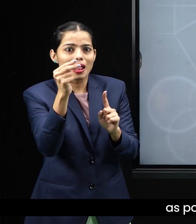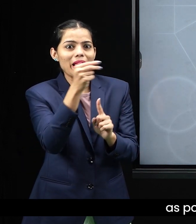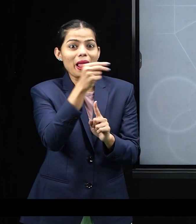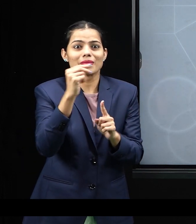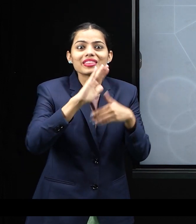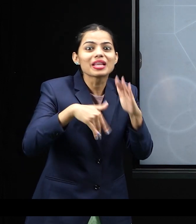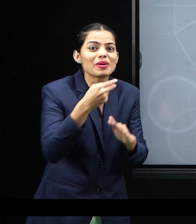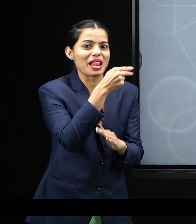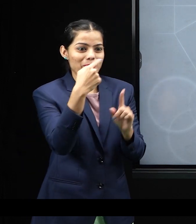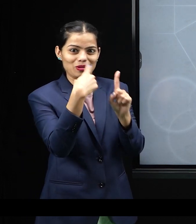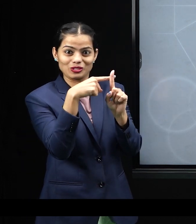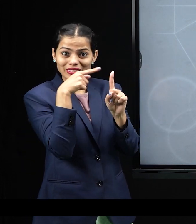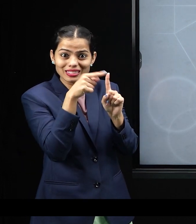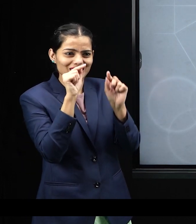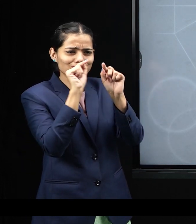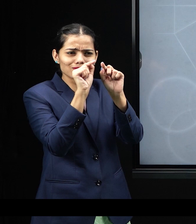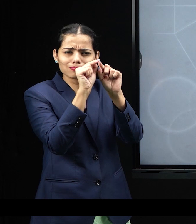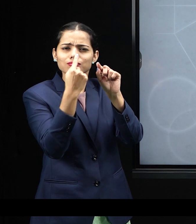them as positive integers.